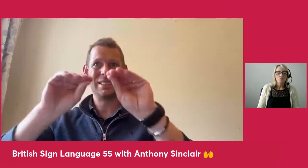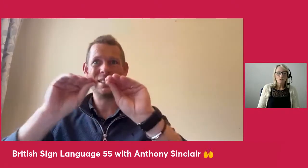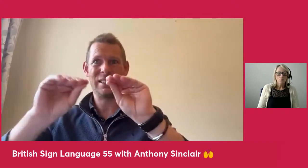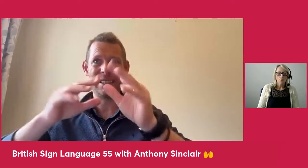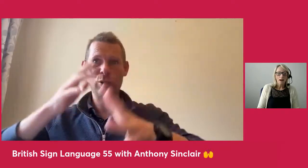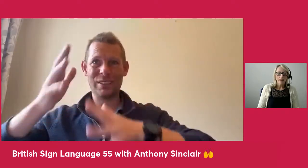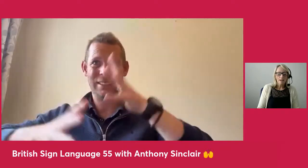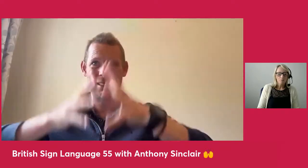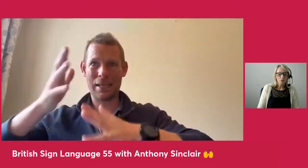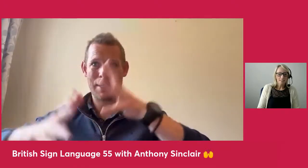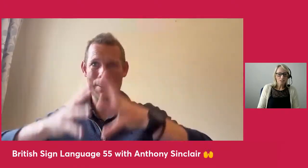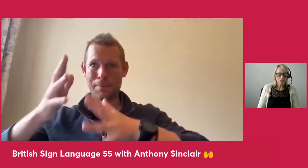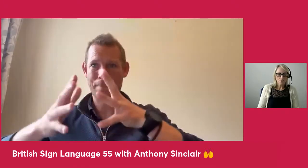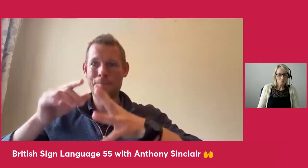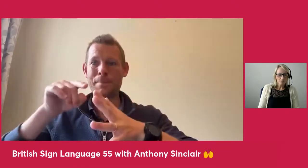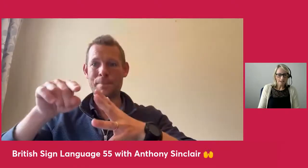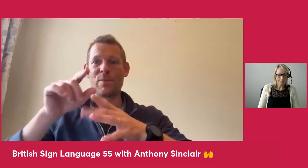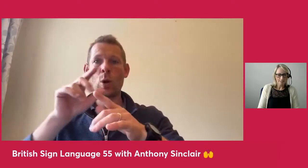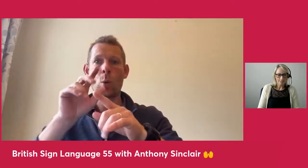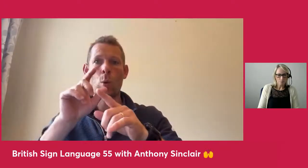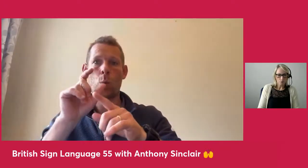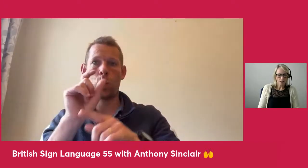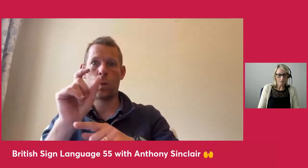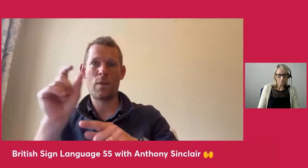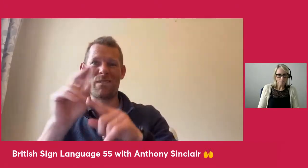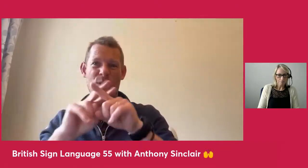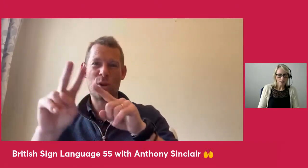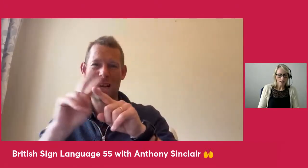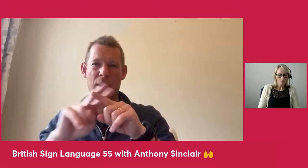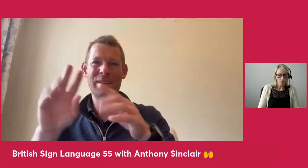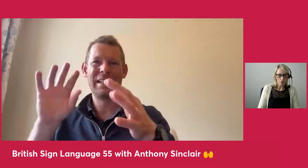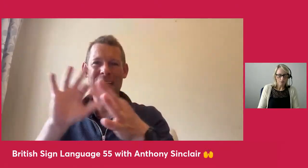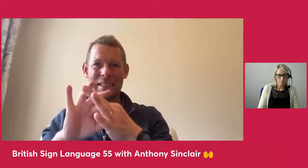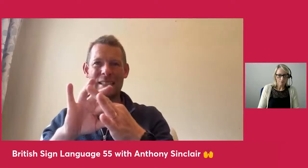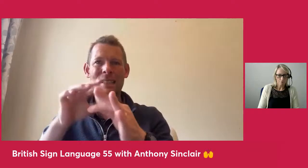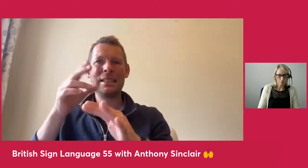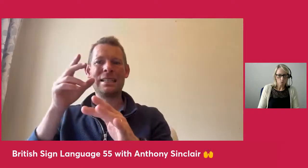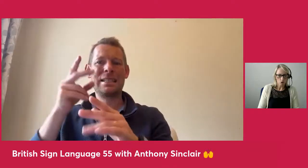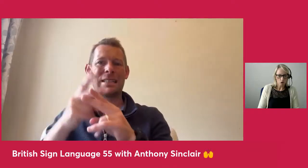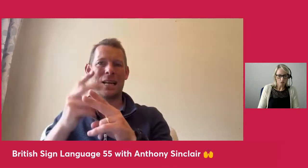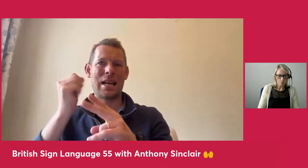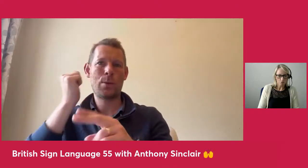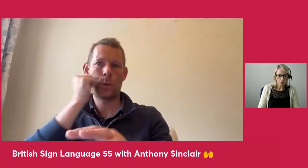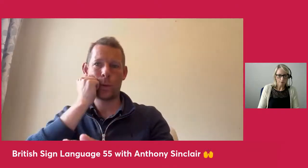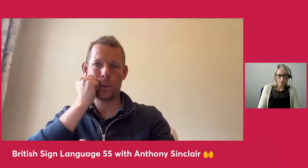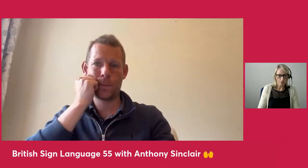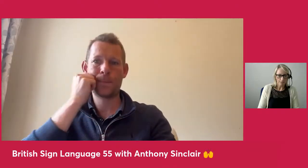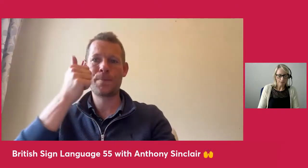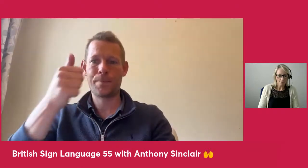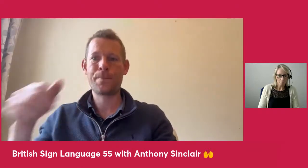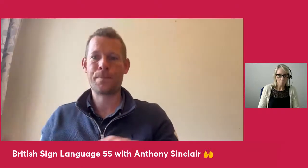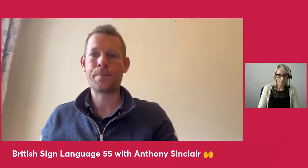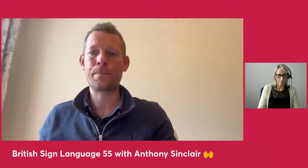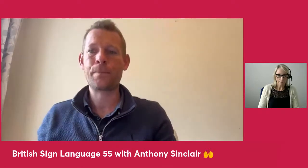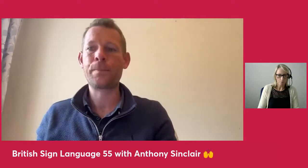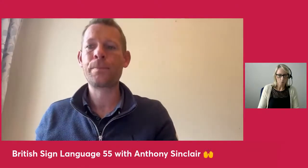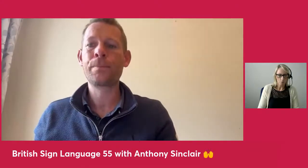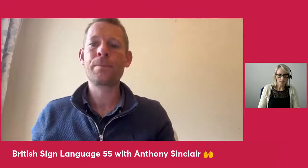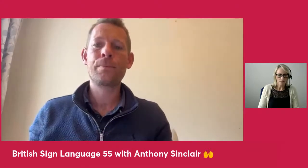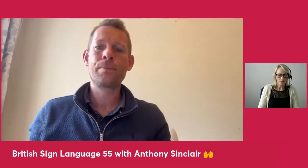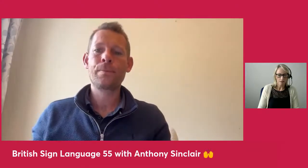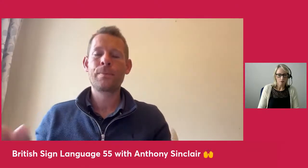Okay, so I'm going to teach you some signs this morning. We've got some different words, some vocabulary that might